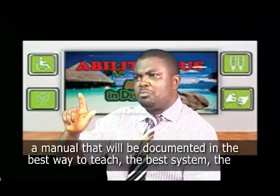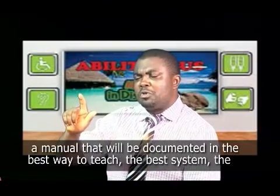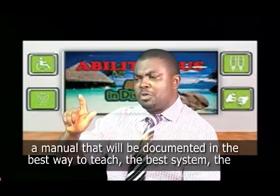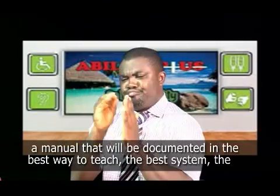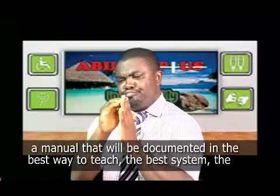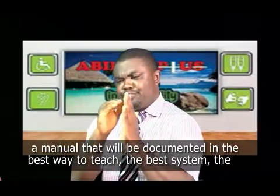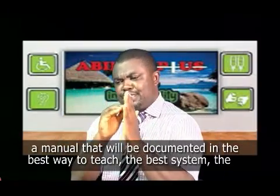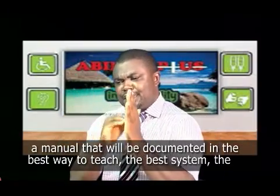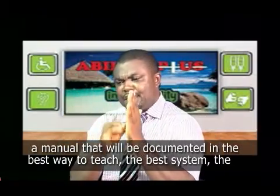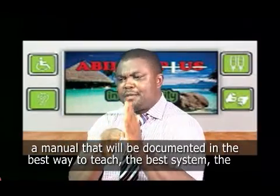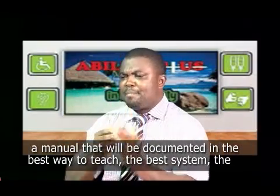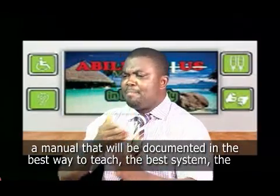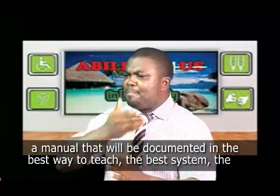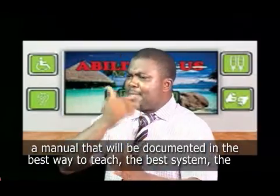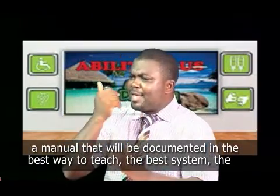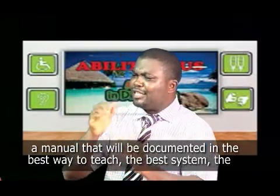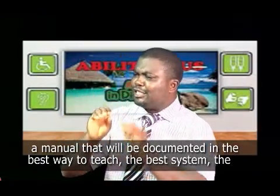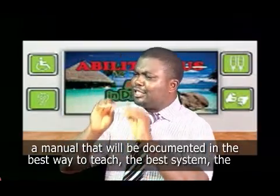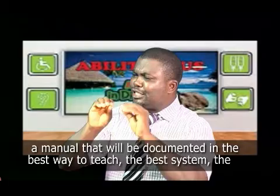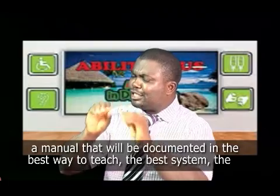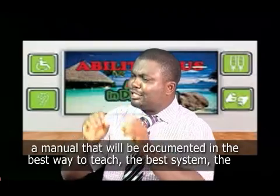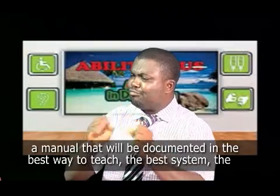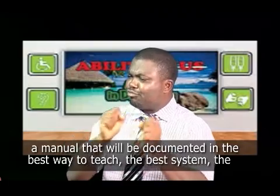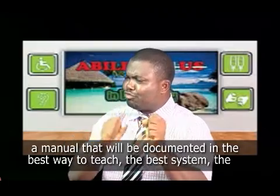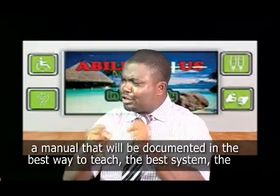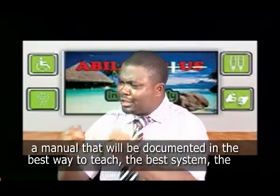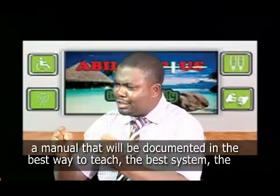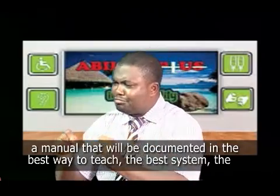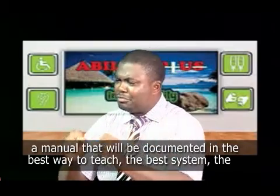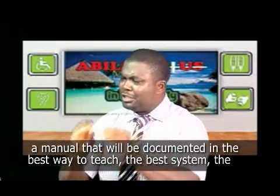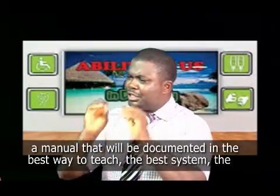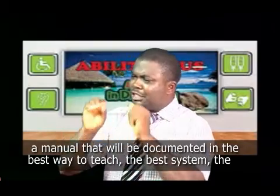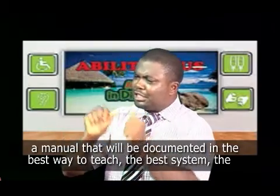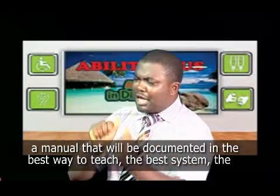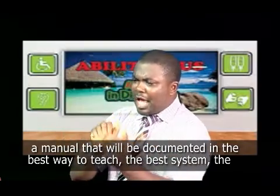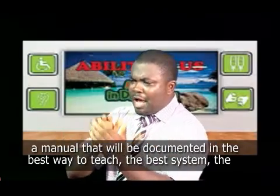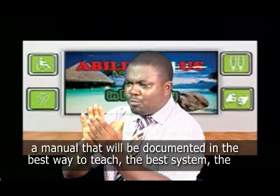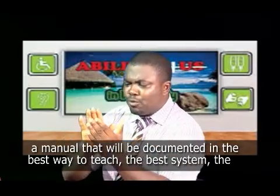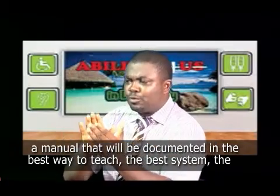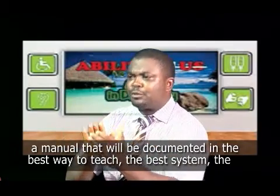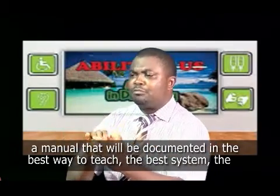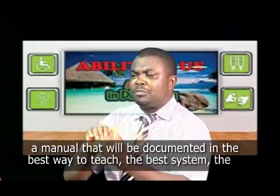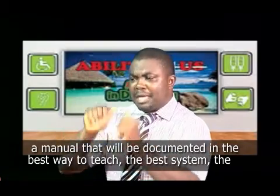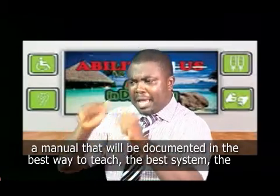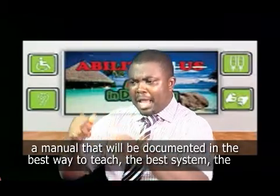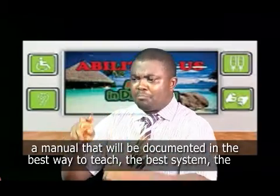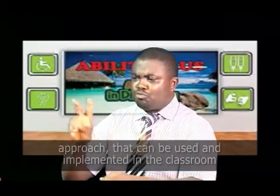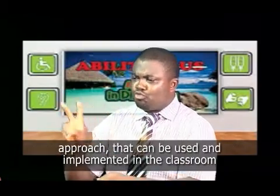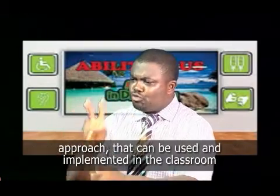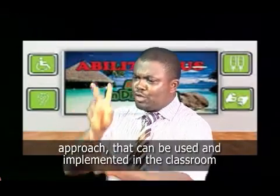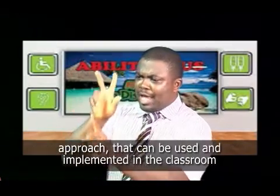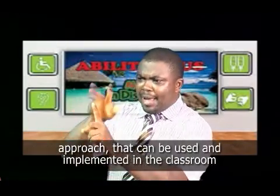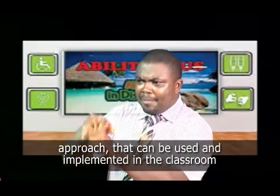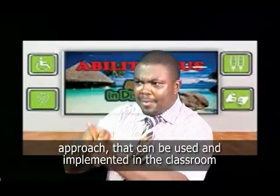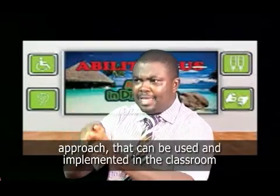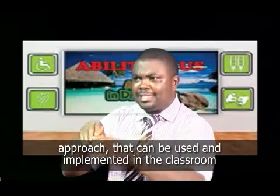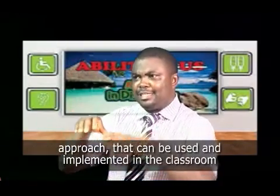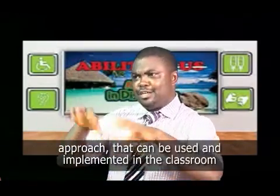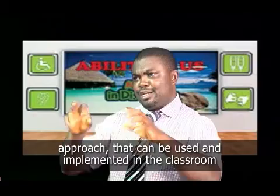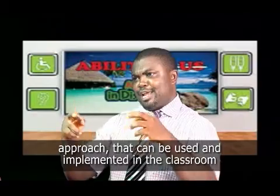manual that will be documented in the best way to teach, the best system, the best approach